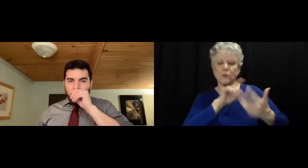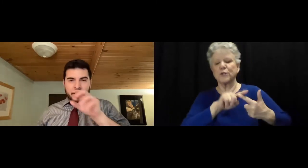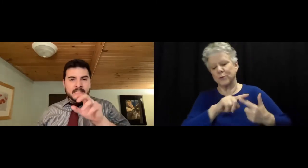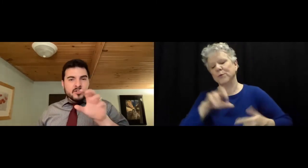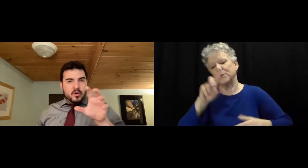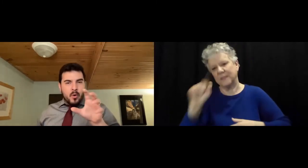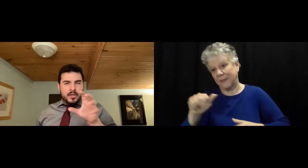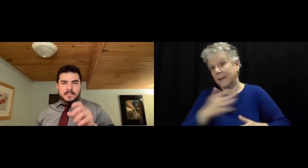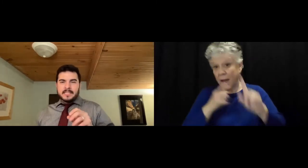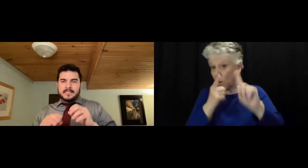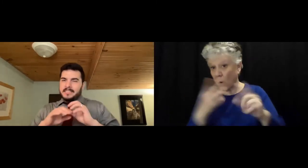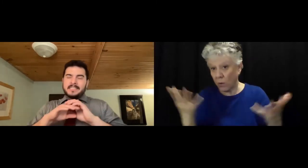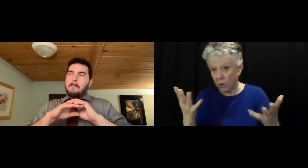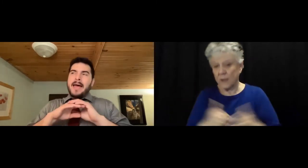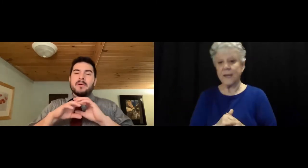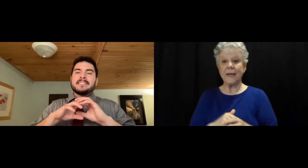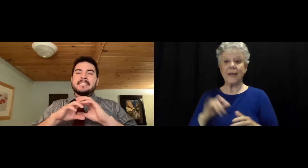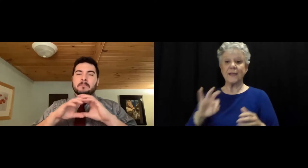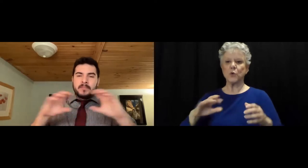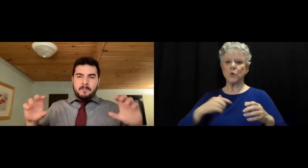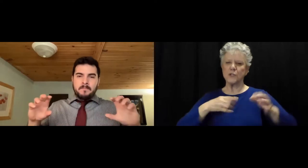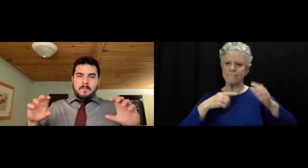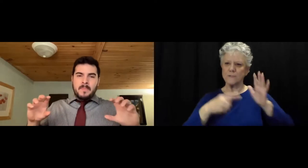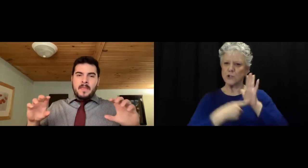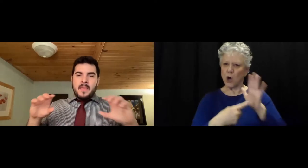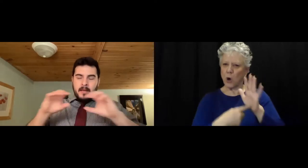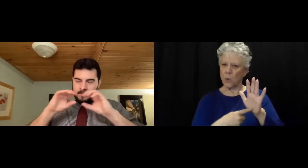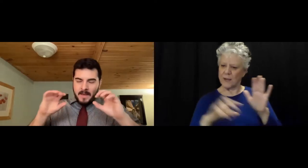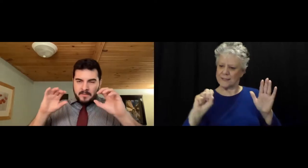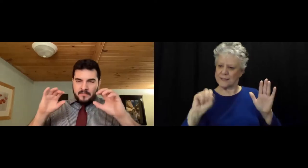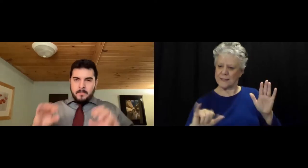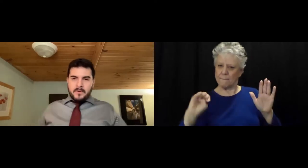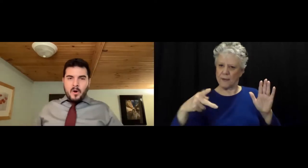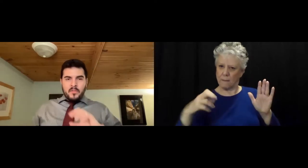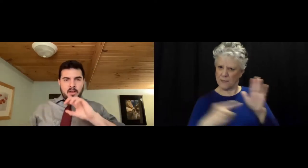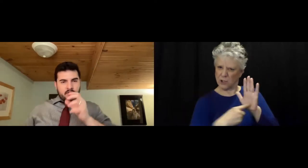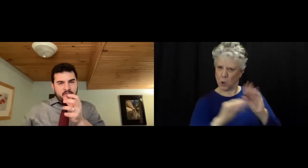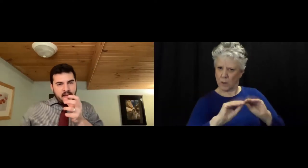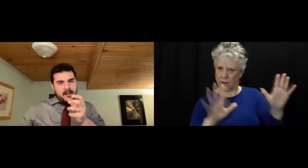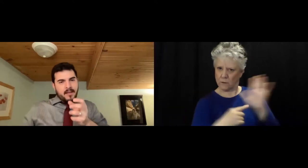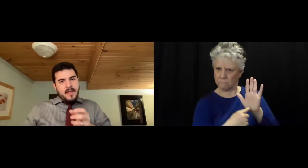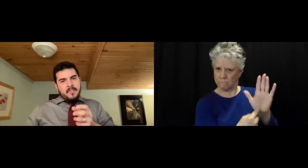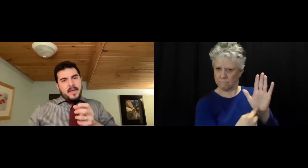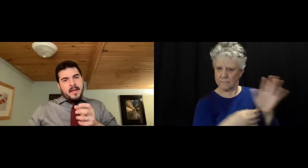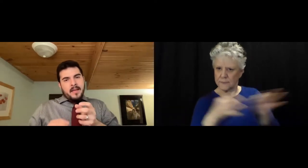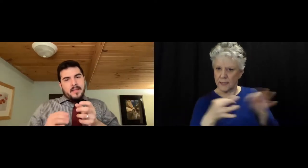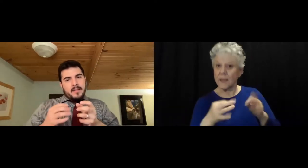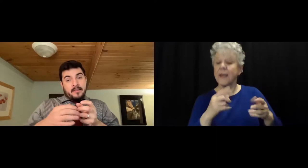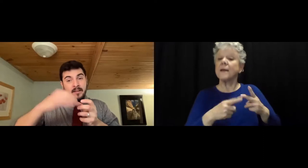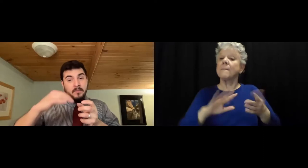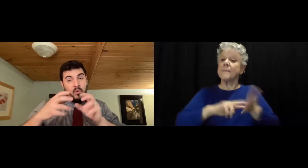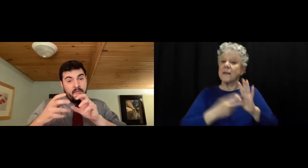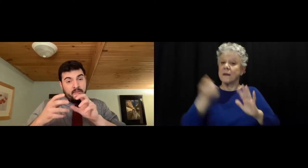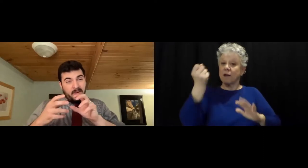what's my goal with this? So the goal here is just to map a symptom, to map this symptom on the understanding